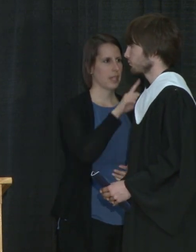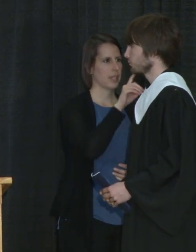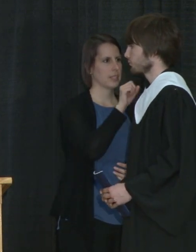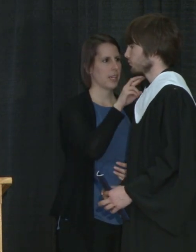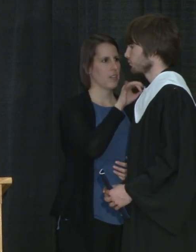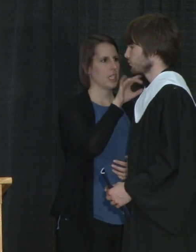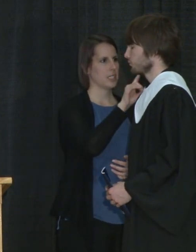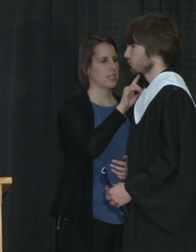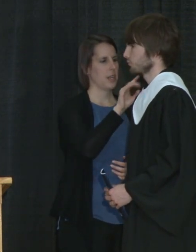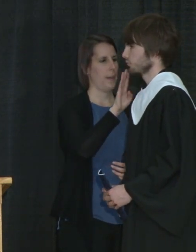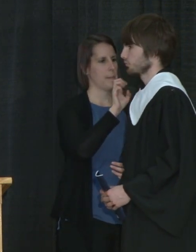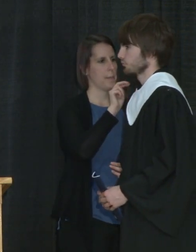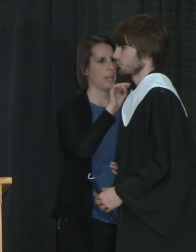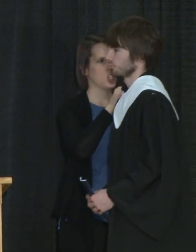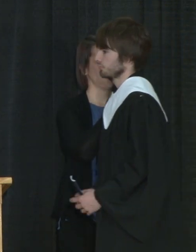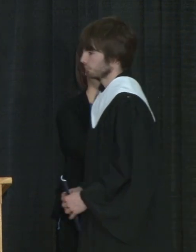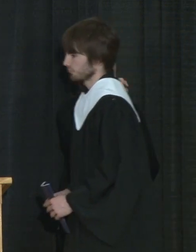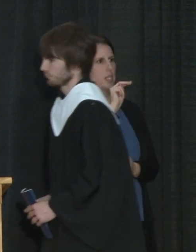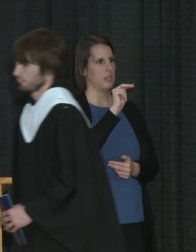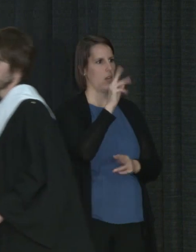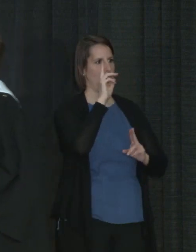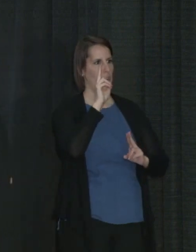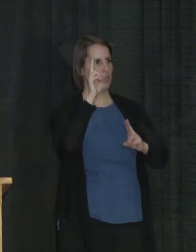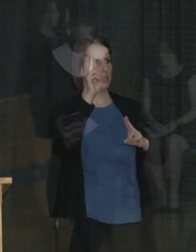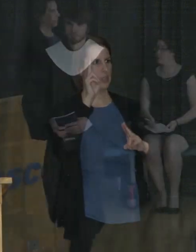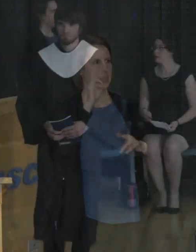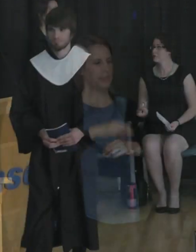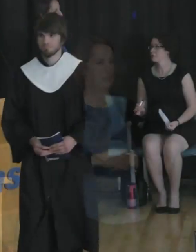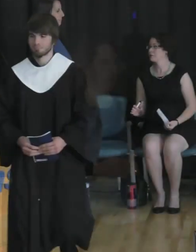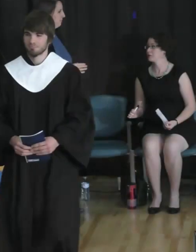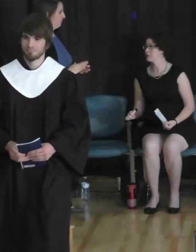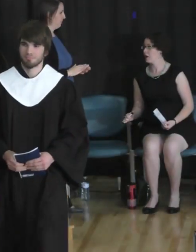David Benjamin, Honors.